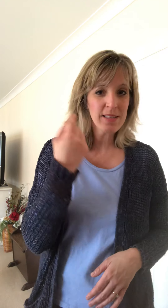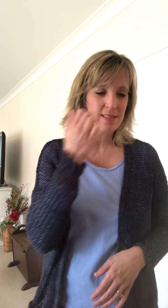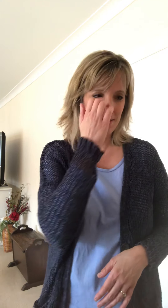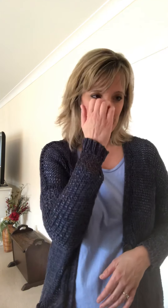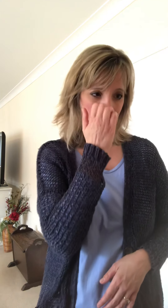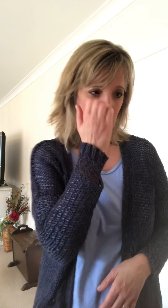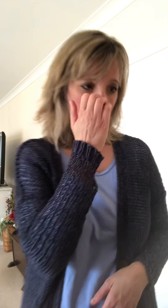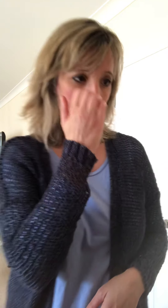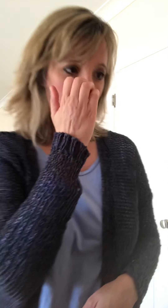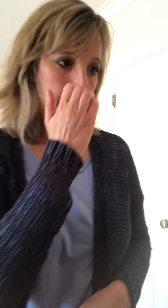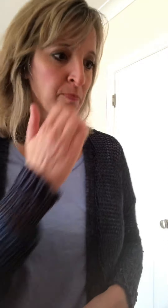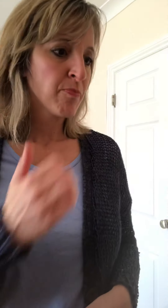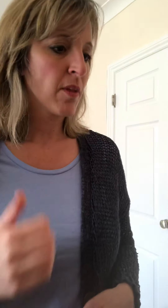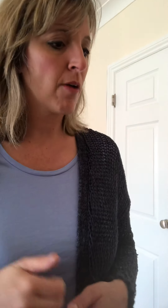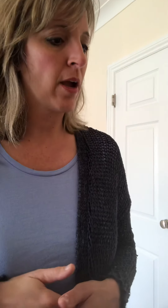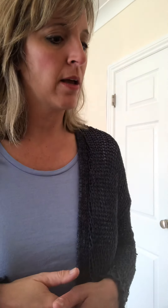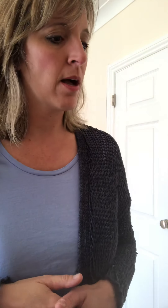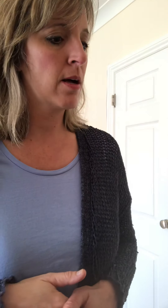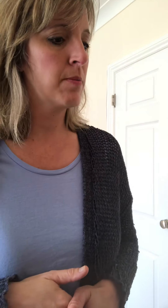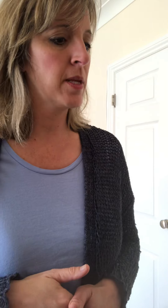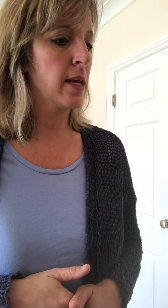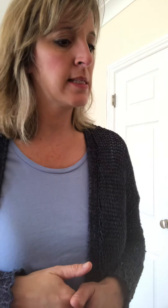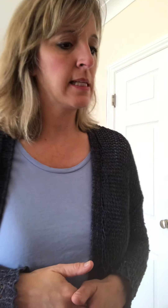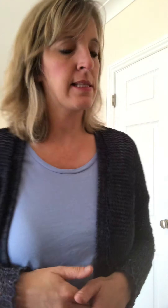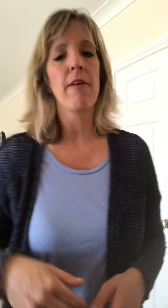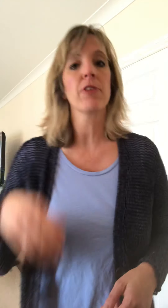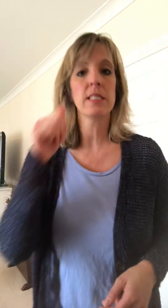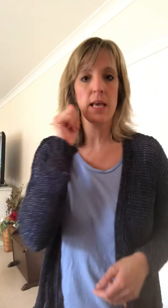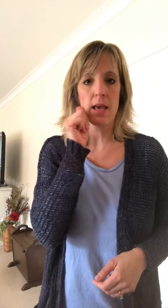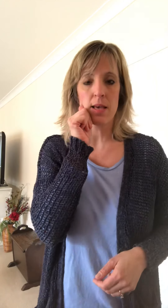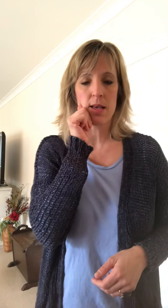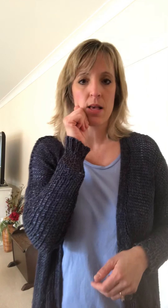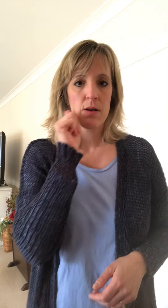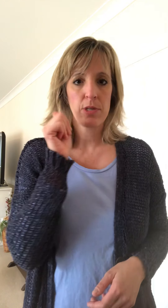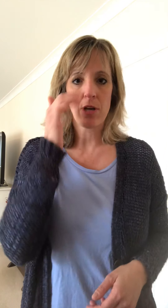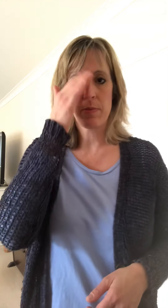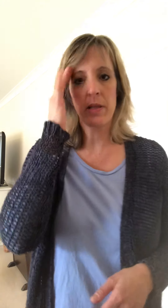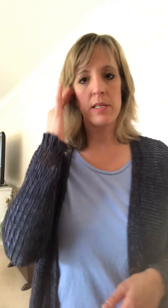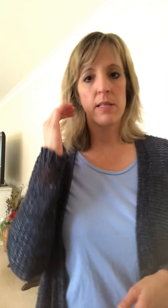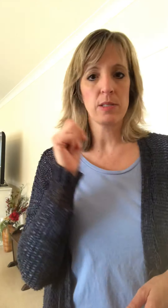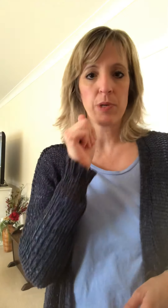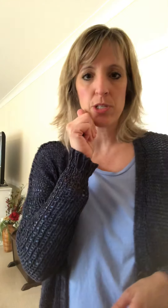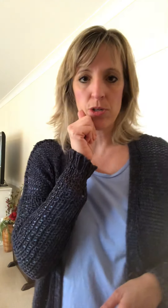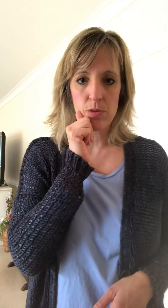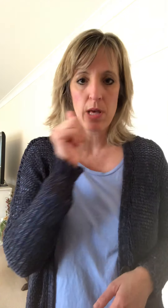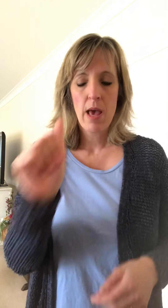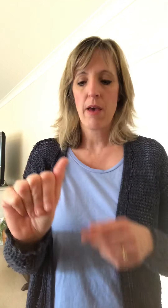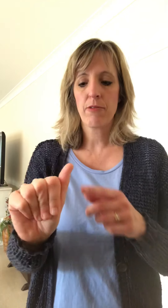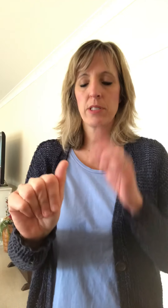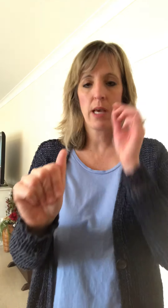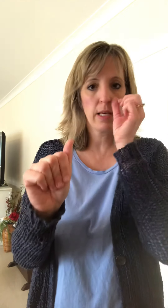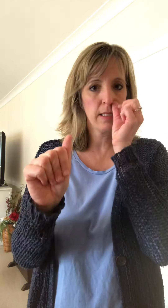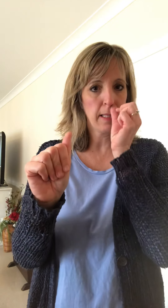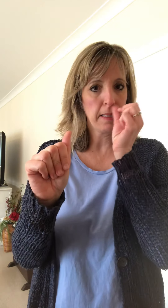always. Okay. All right, the next thing is every day. We talked about this last week too. Every day is like the